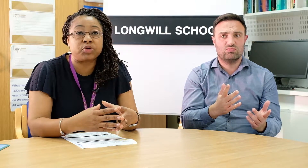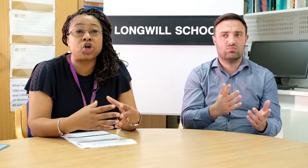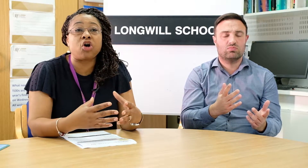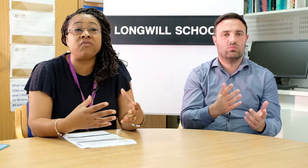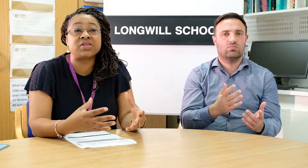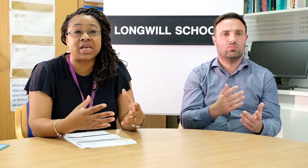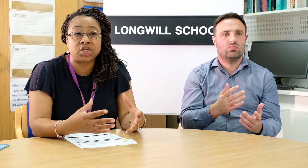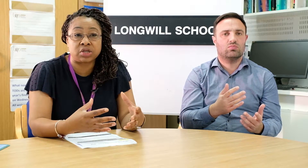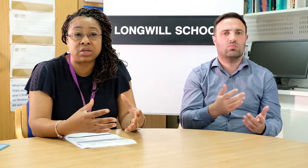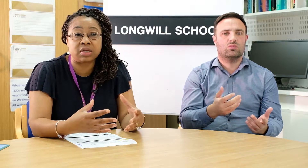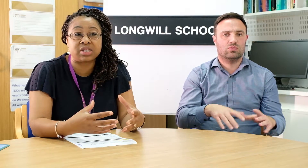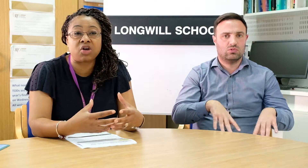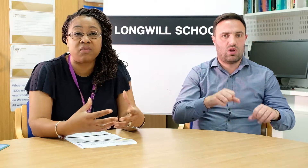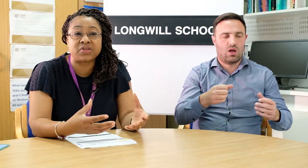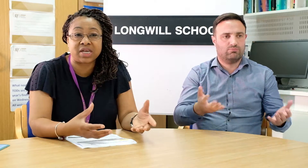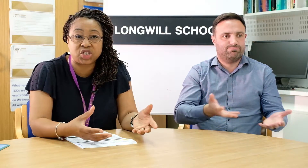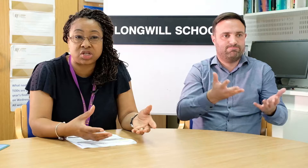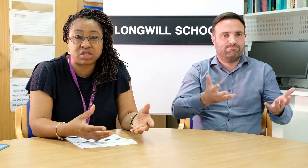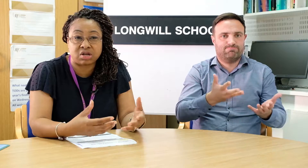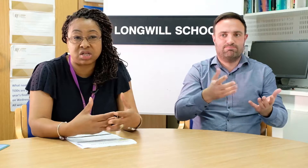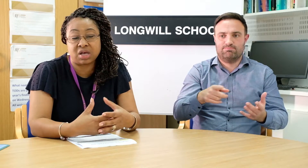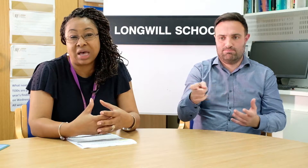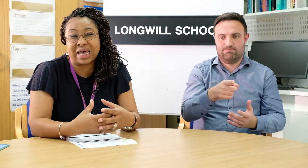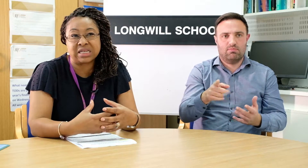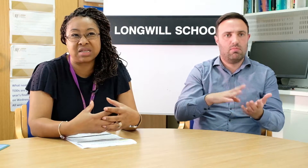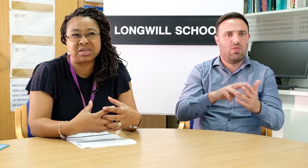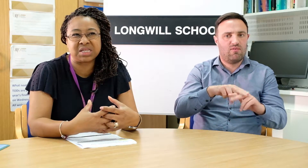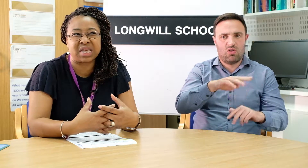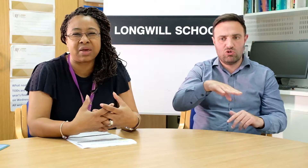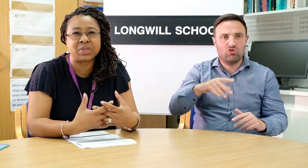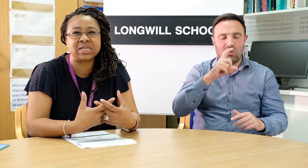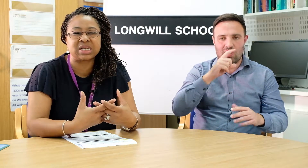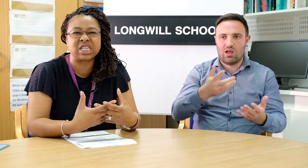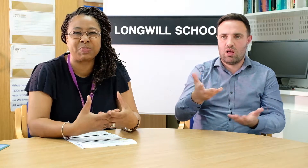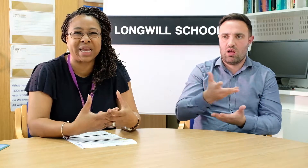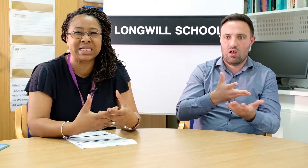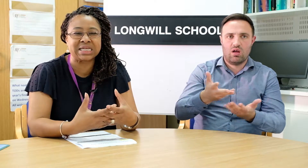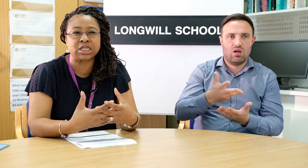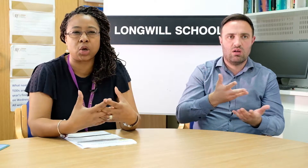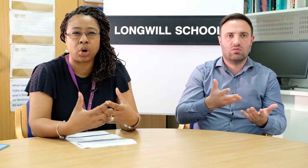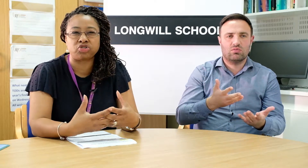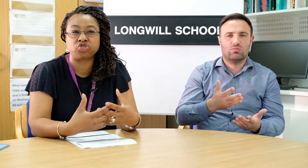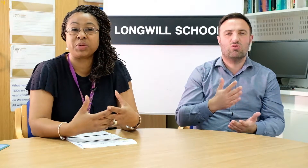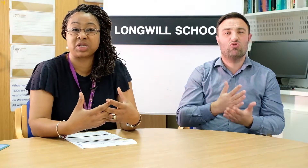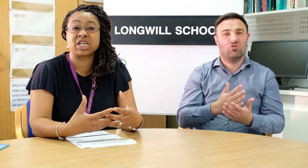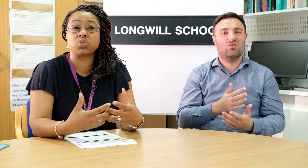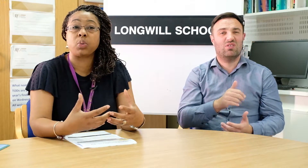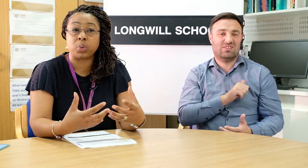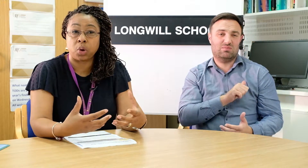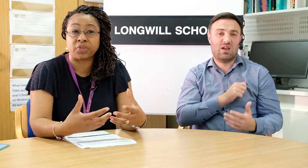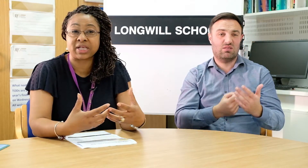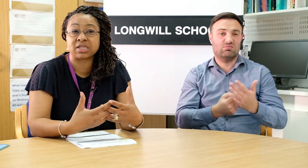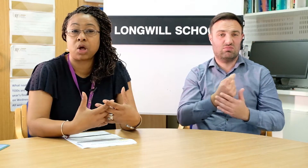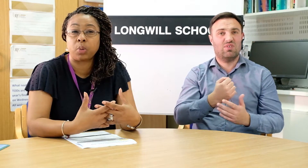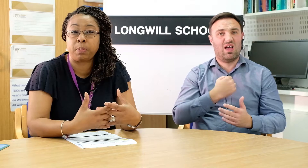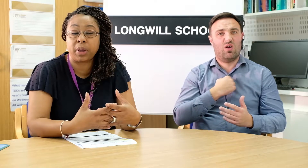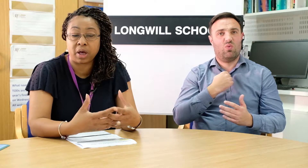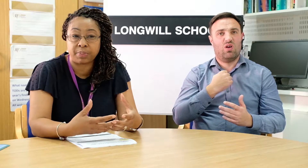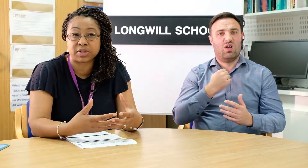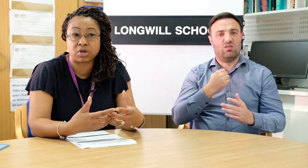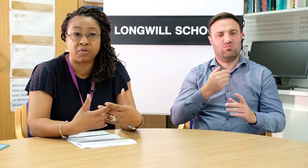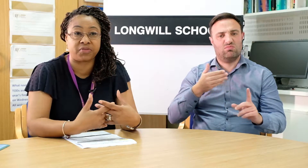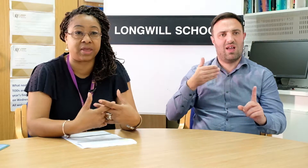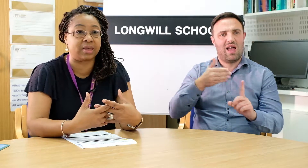it enables a conversation. It's a conversation starter, and to say that we didn't expect it isn't quite true, because that's what we want. That's the